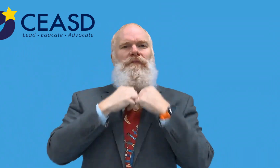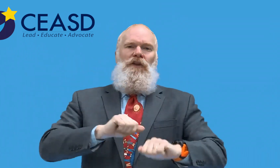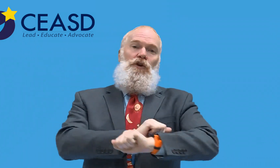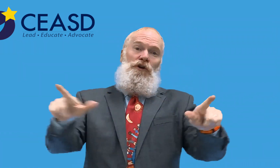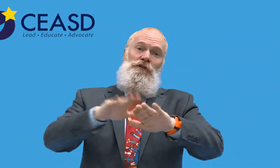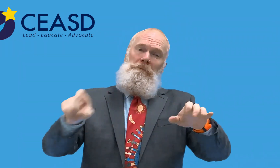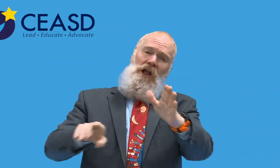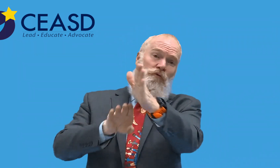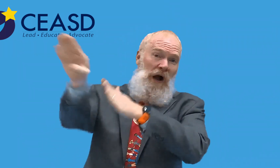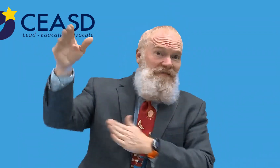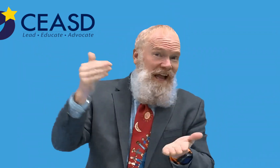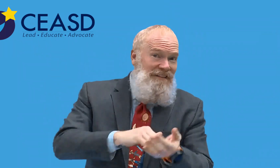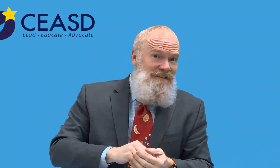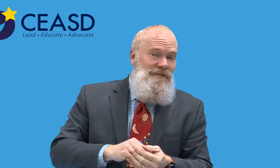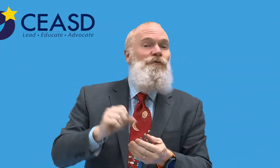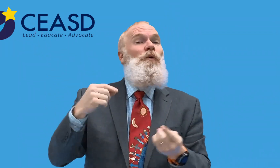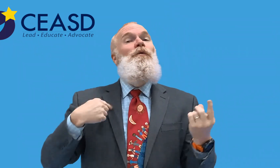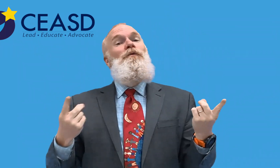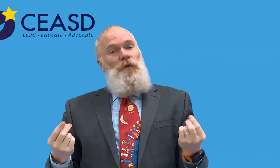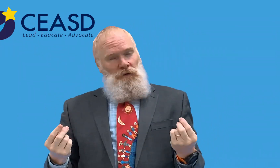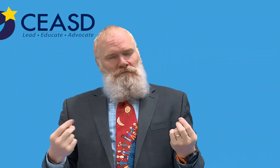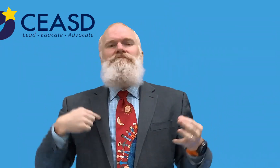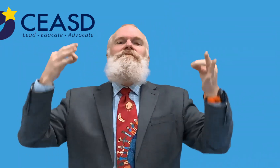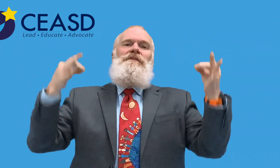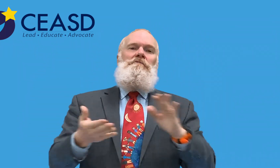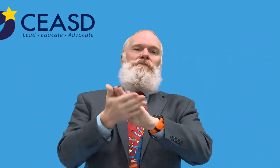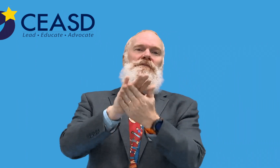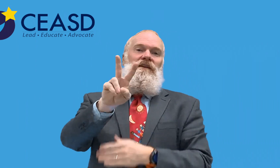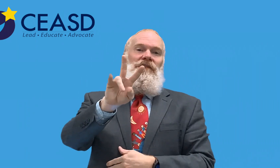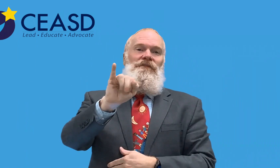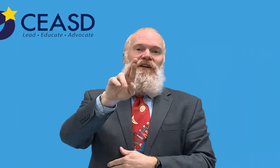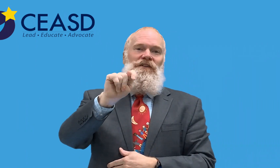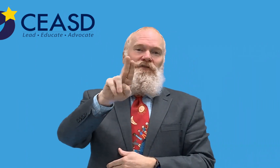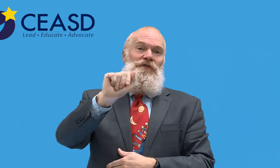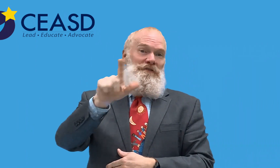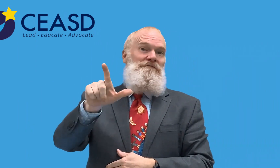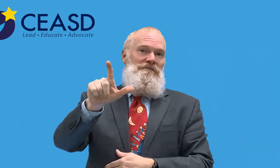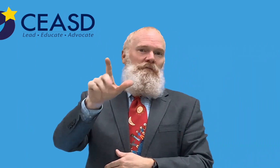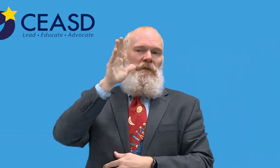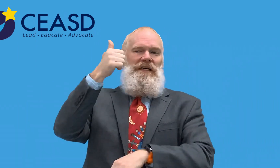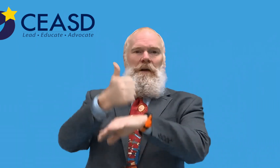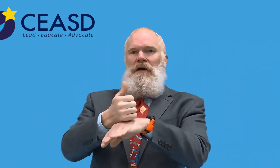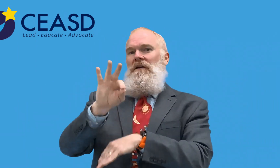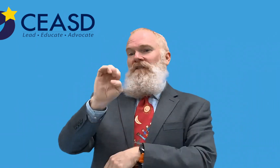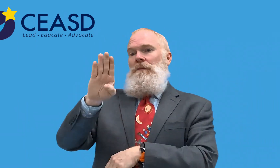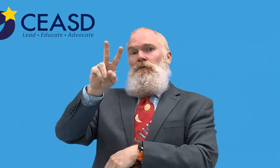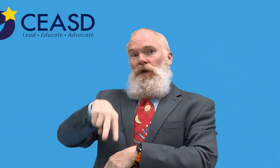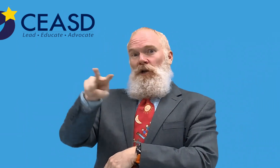February, instead of canceling the summit, which we believe is a necessary component of ensuring that all children can thrive, we have decided